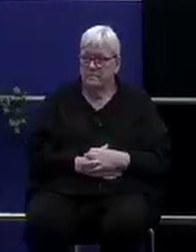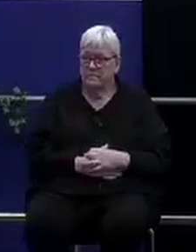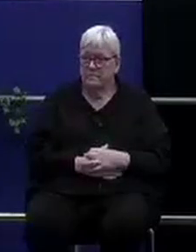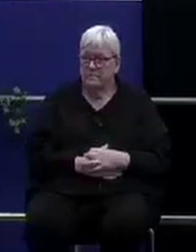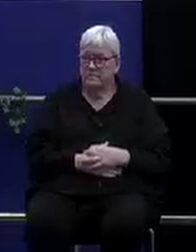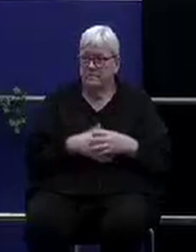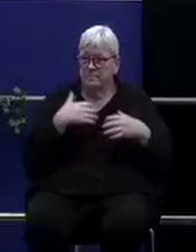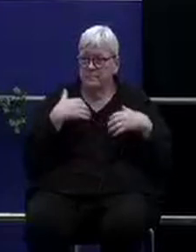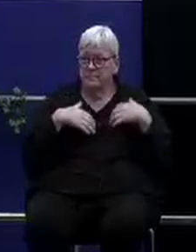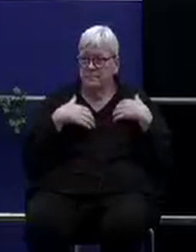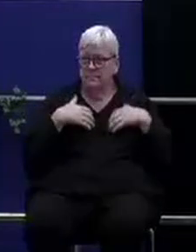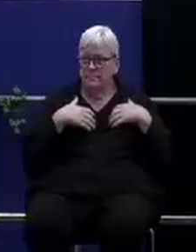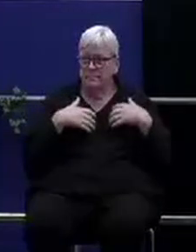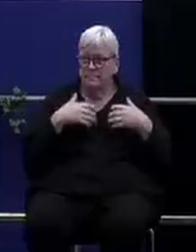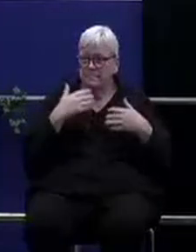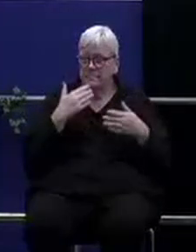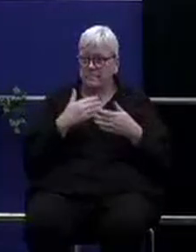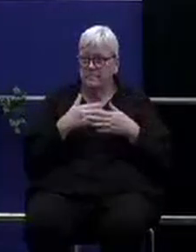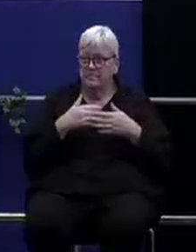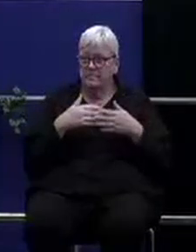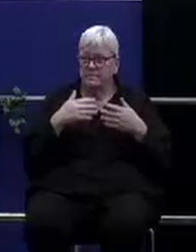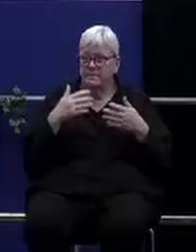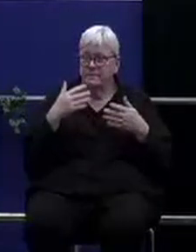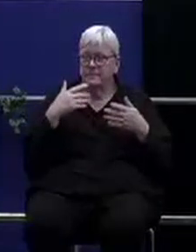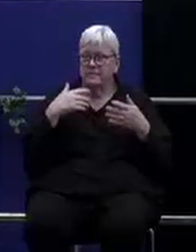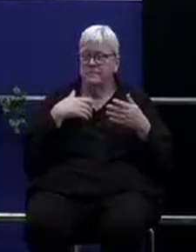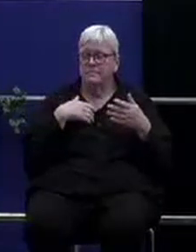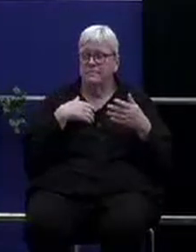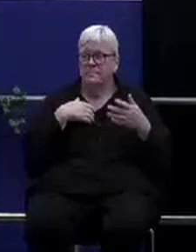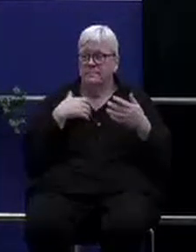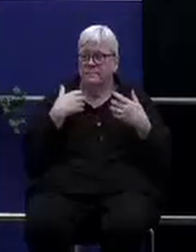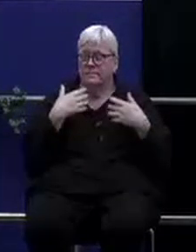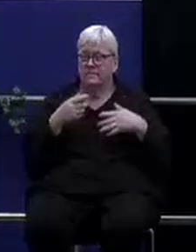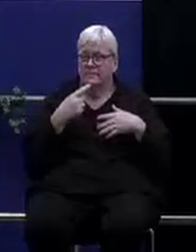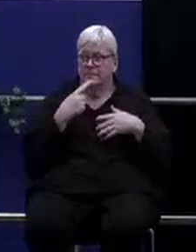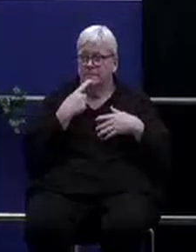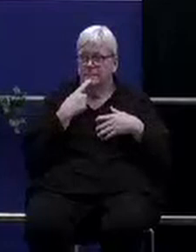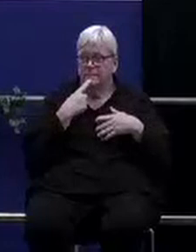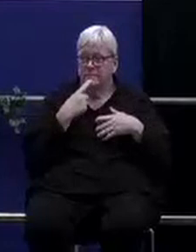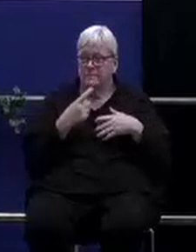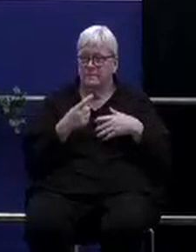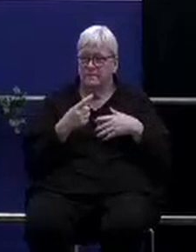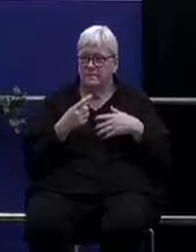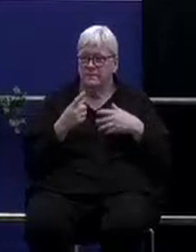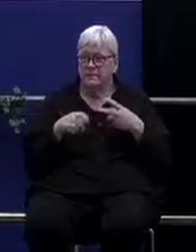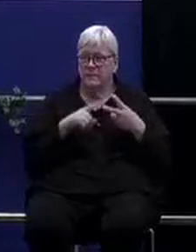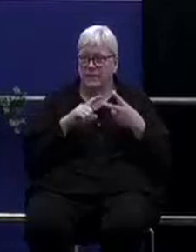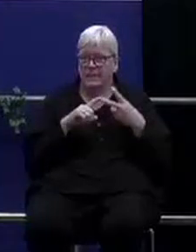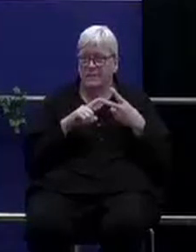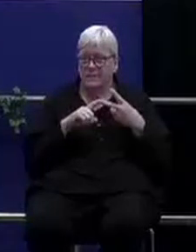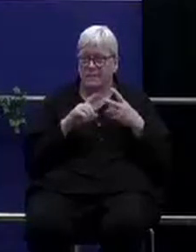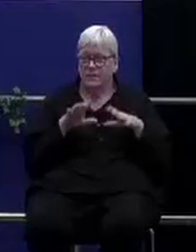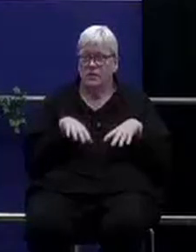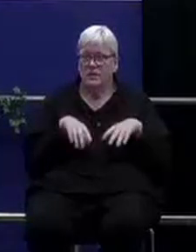It's interesting that you just maybe let slip, Rachelle, that you know, you felt in your second novel that to start with you were